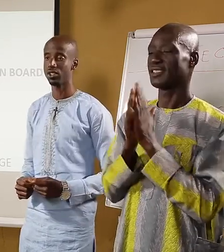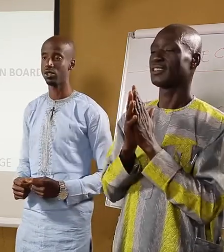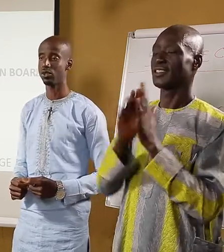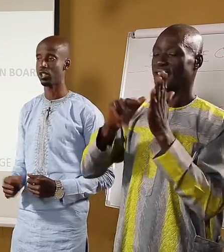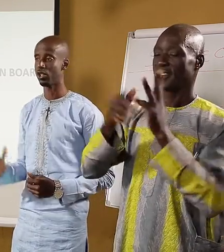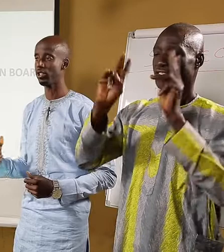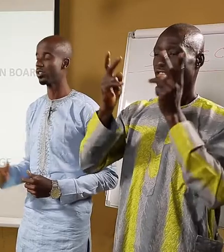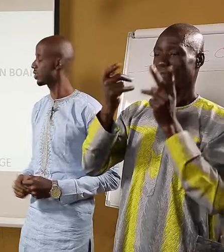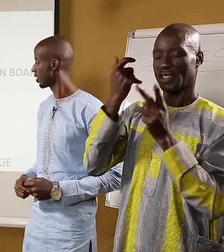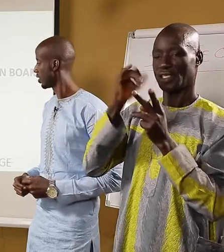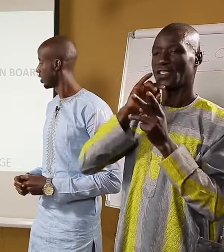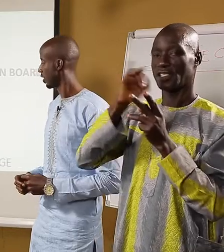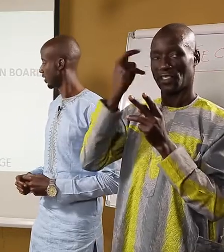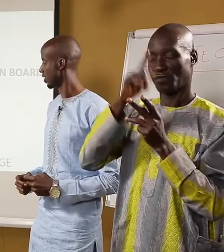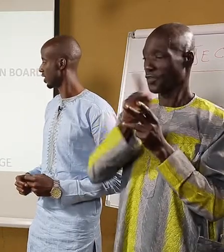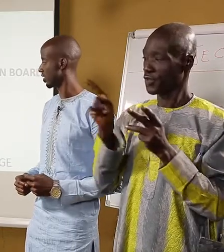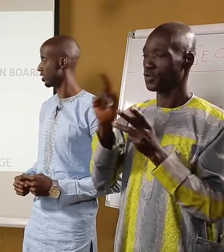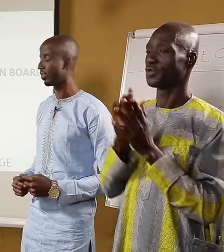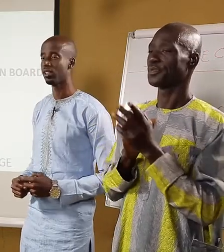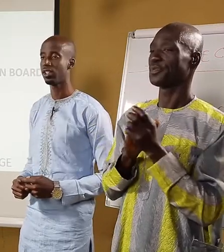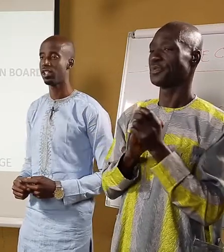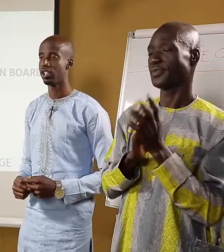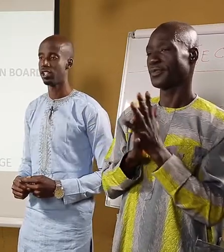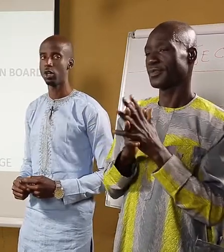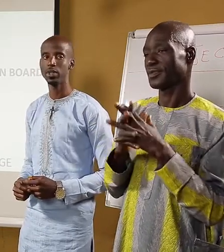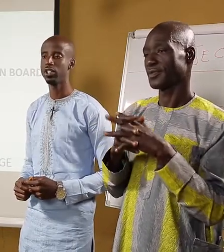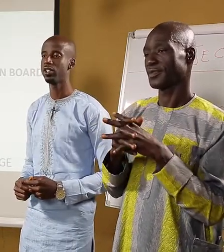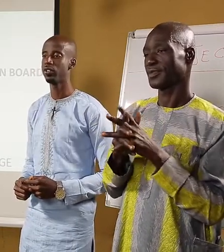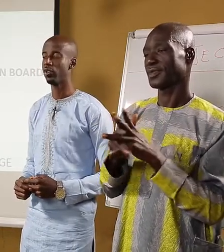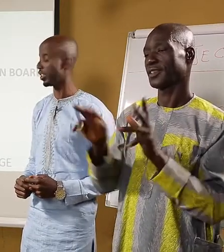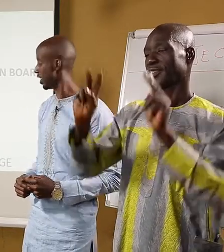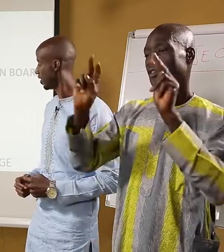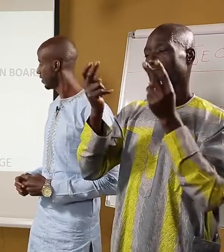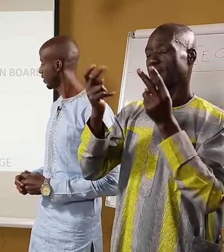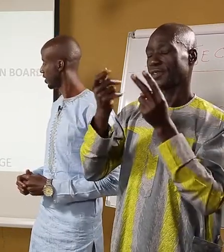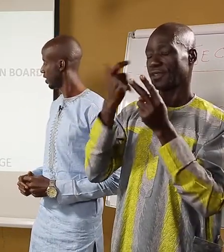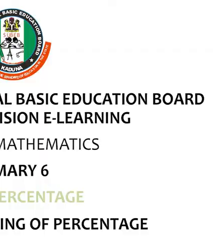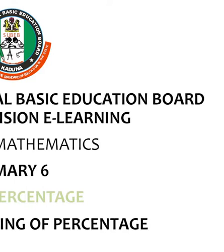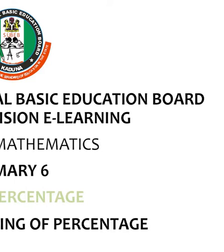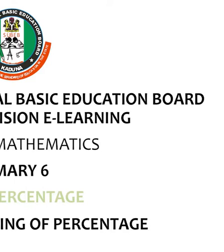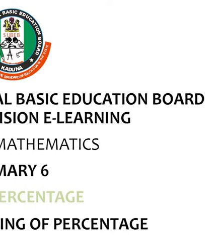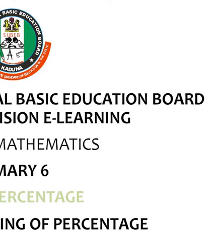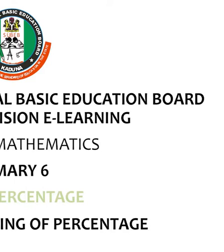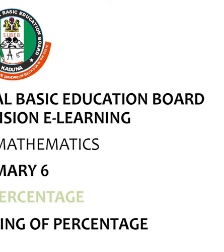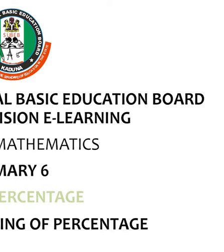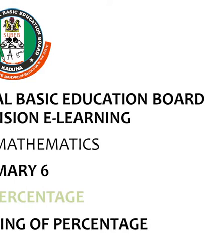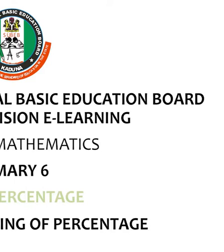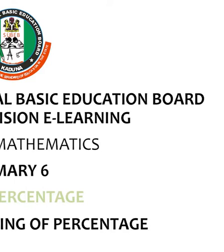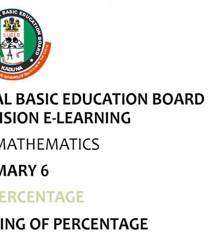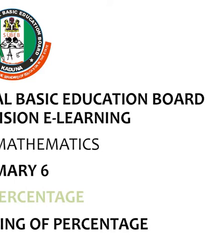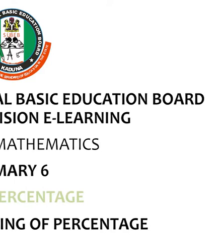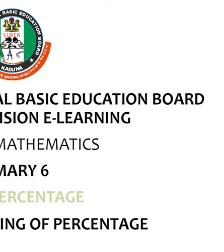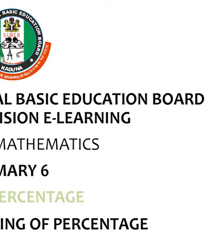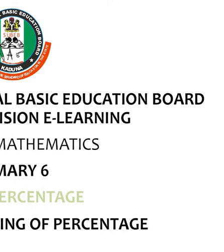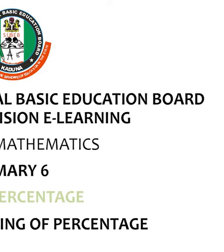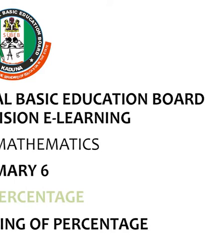6, you can join us in this lesson. The topic for the day is percentage,